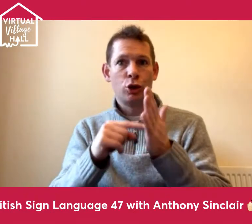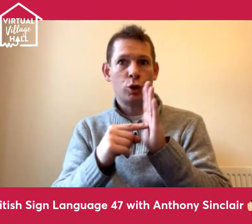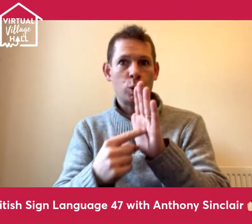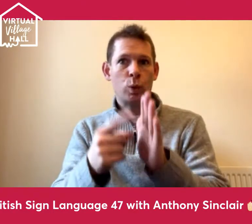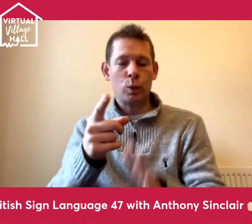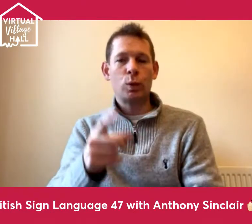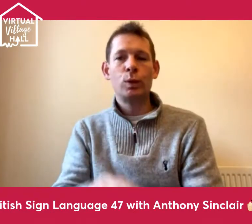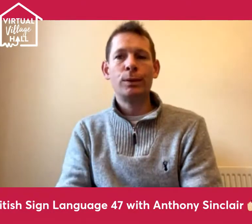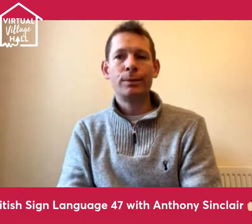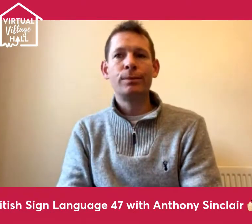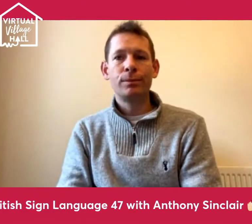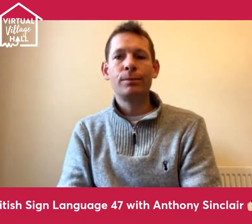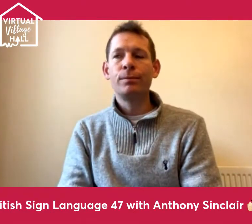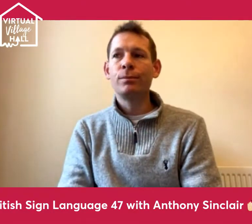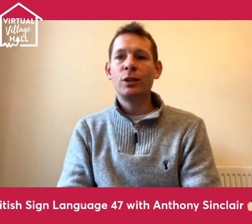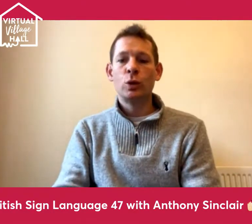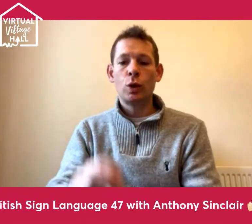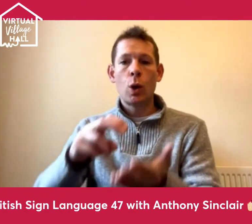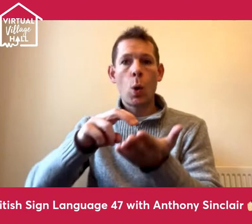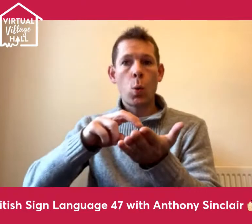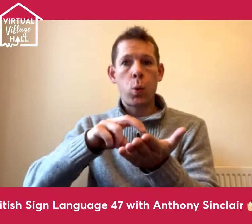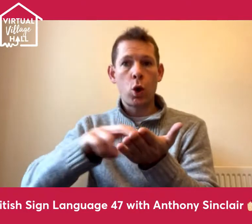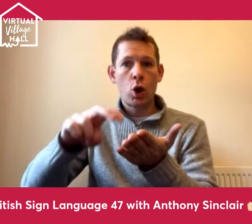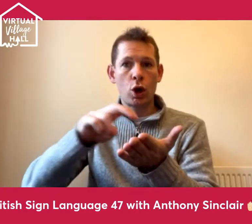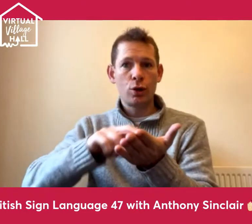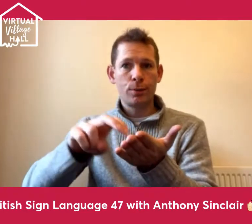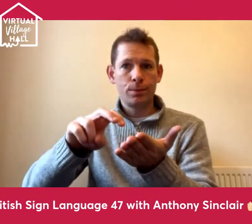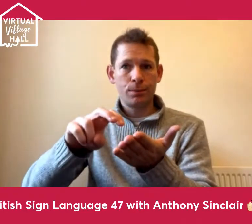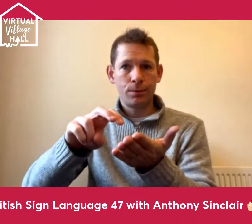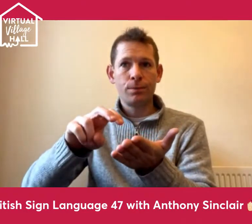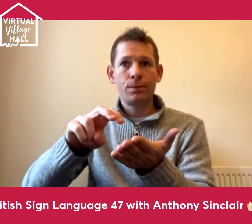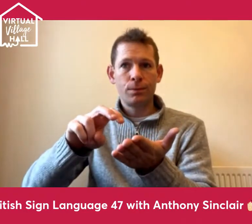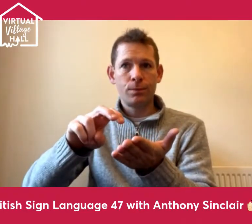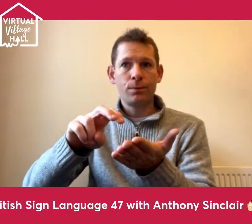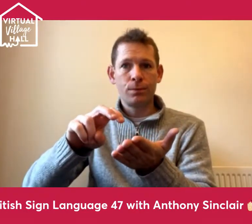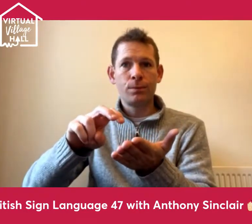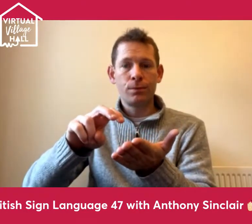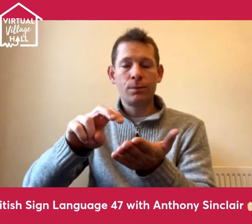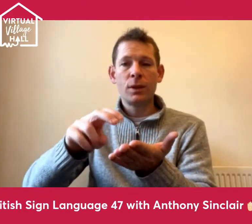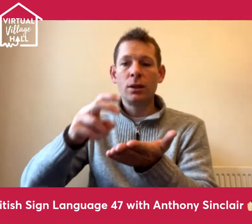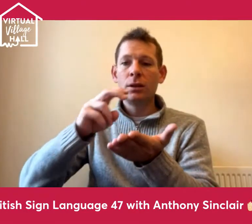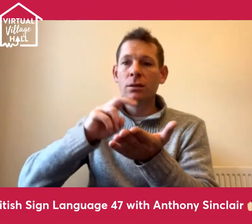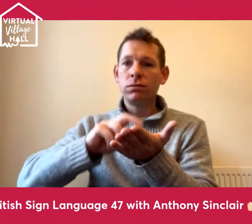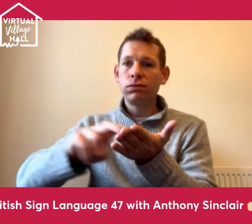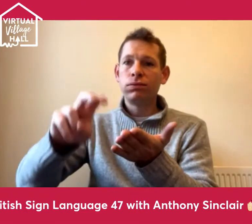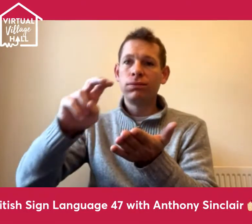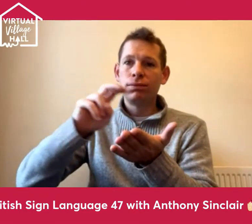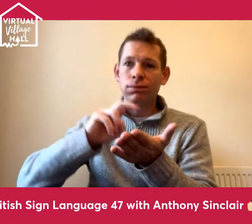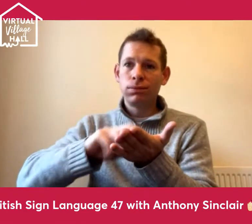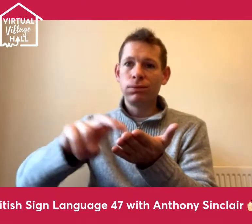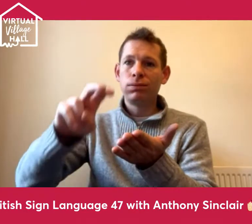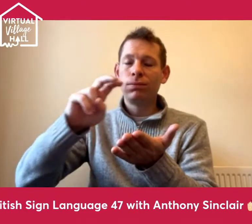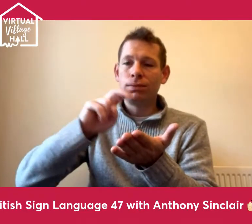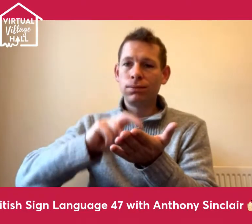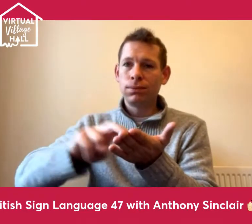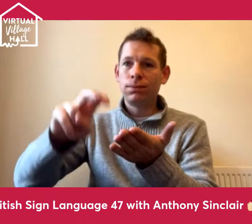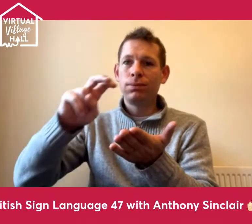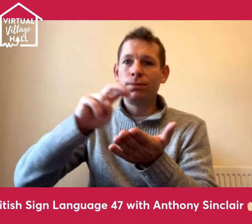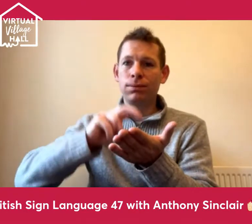whenever you're signing a verb, you don't necessarily use a lip pattern in BSL. So you see the way I'm not mouthing